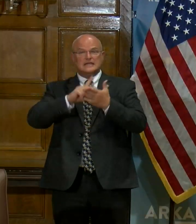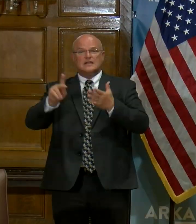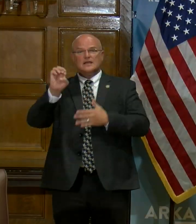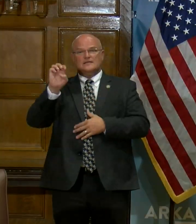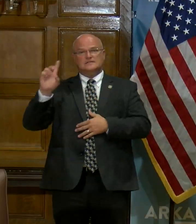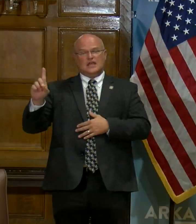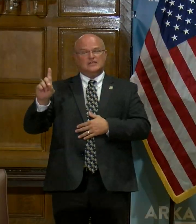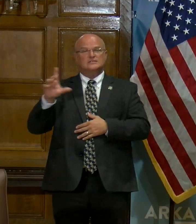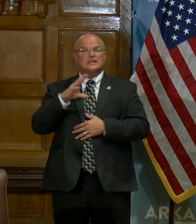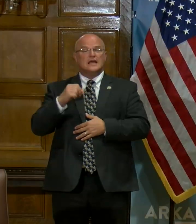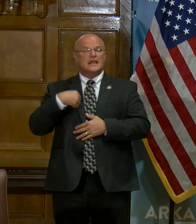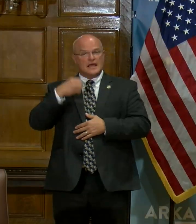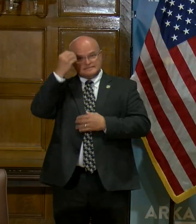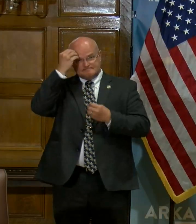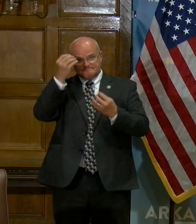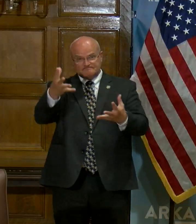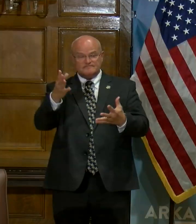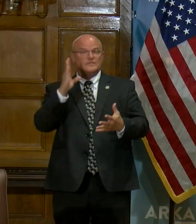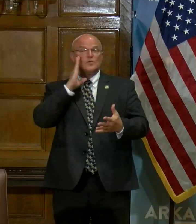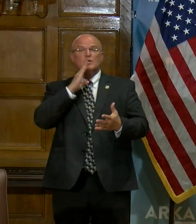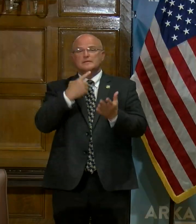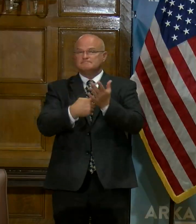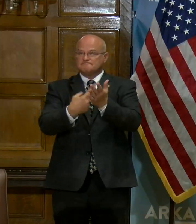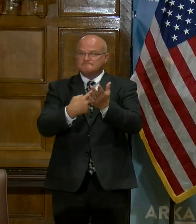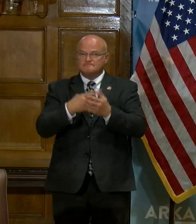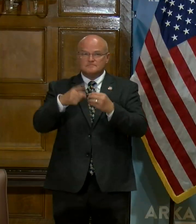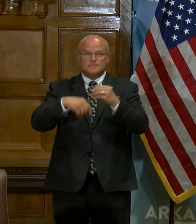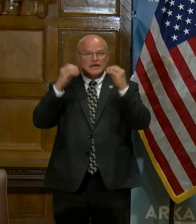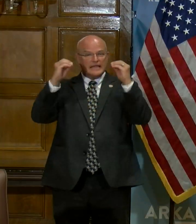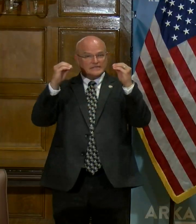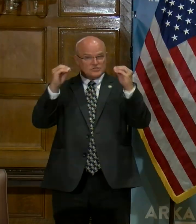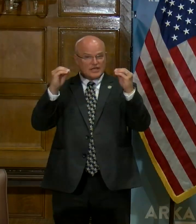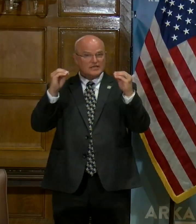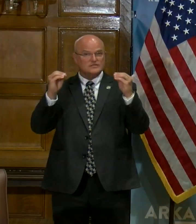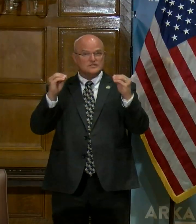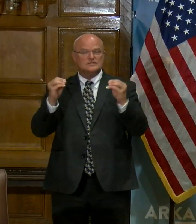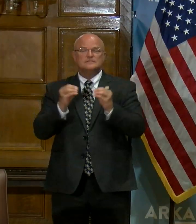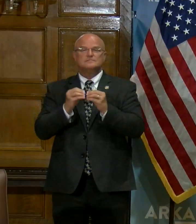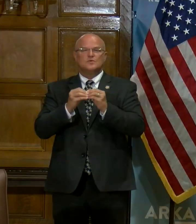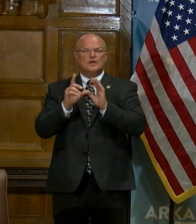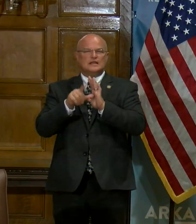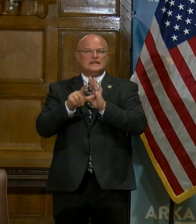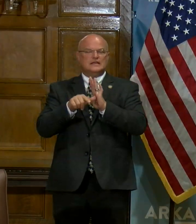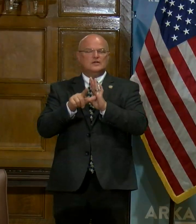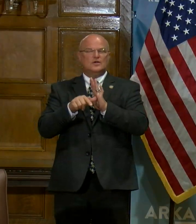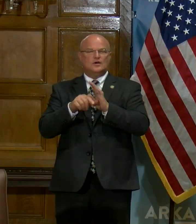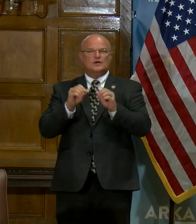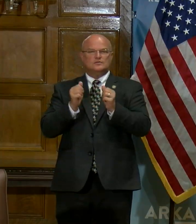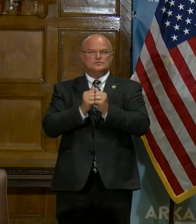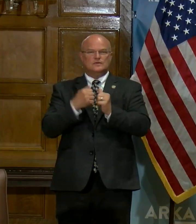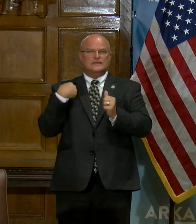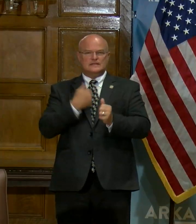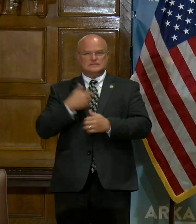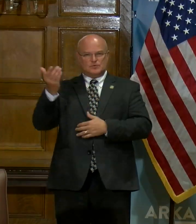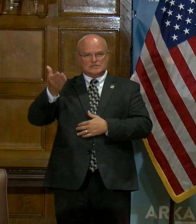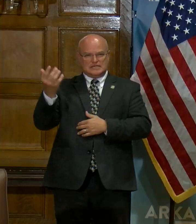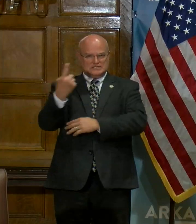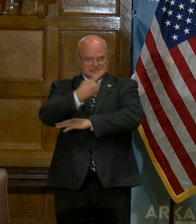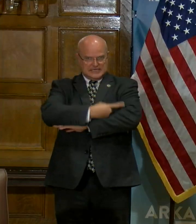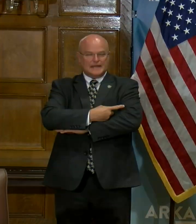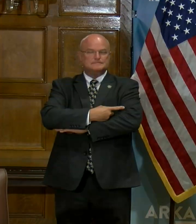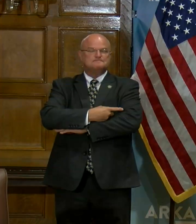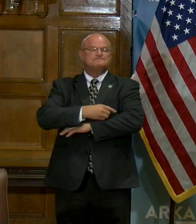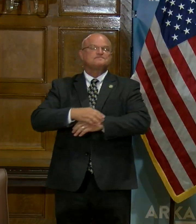Education. And as I indicated, we will be talking about education a little bit later in our presentation